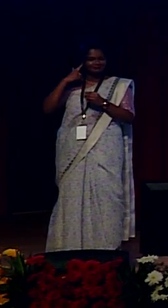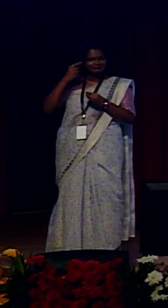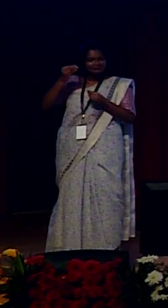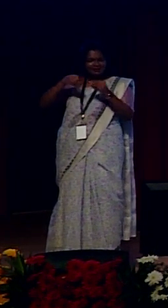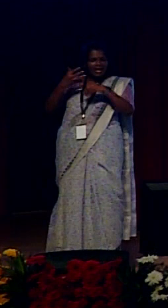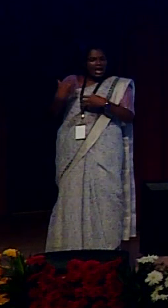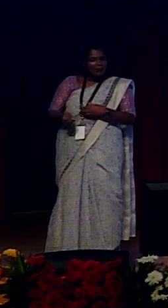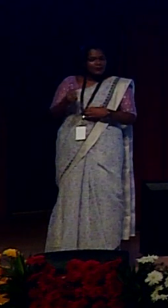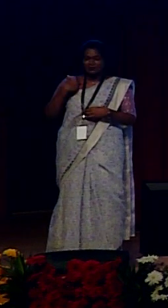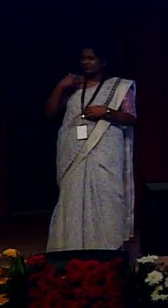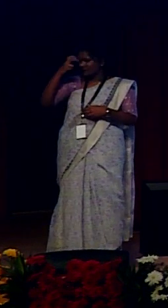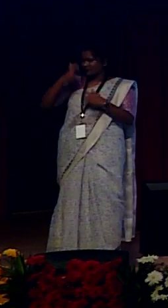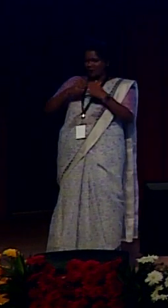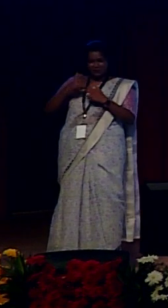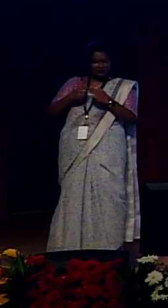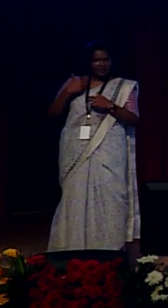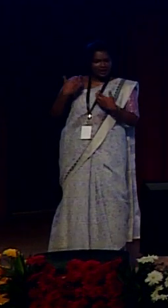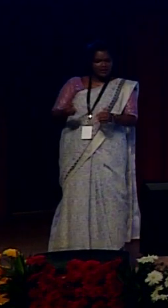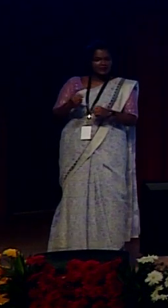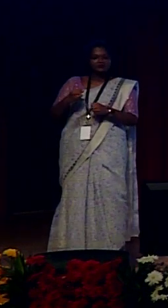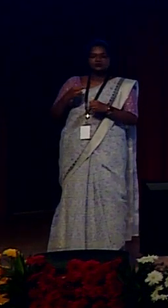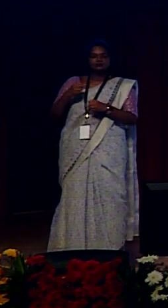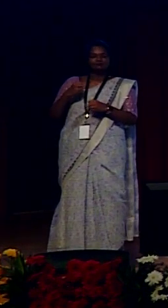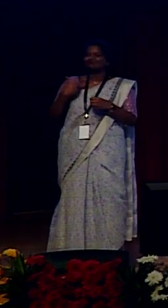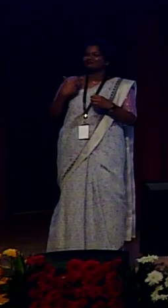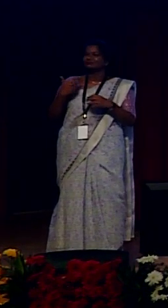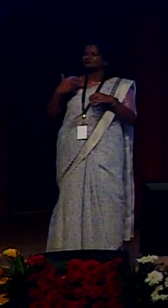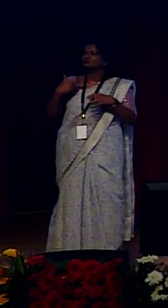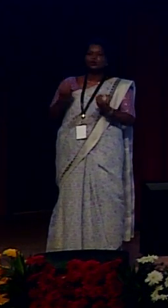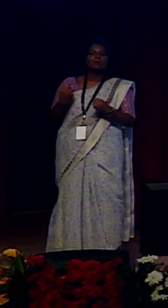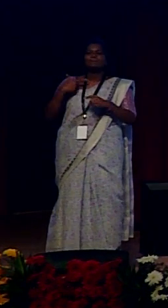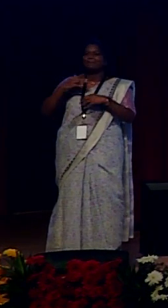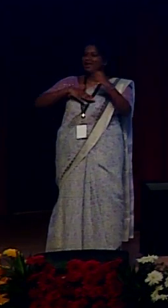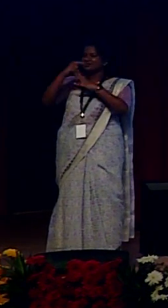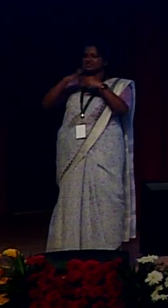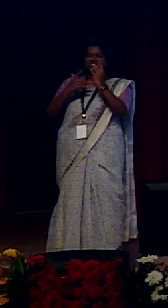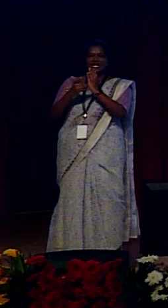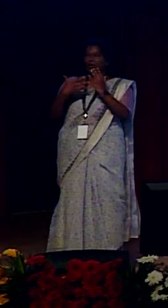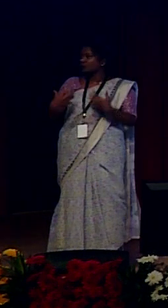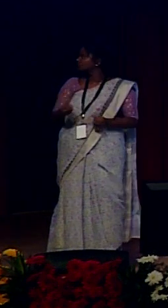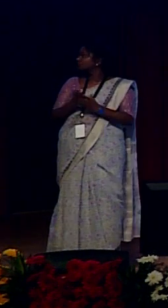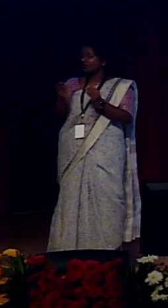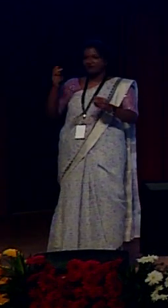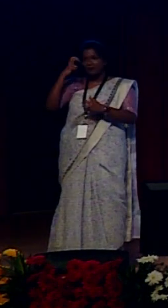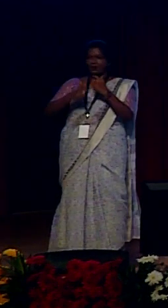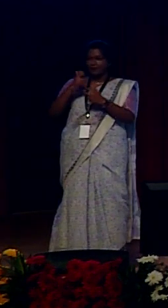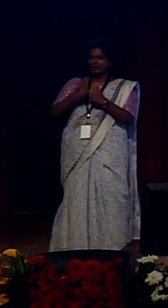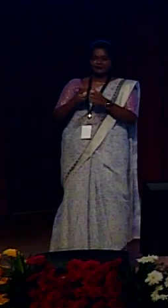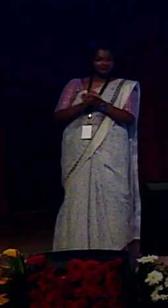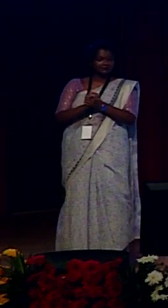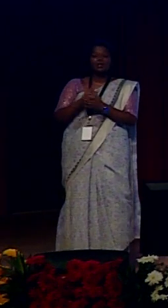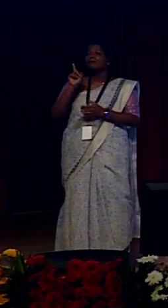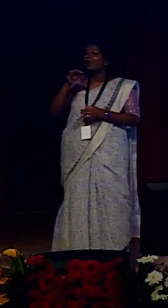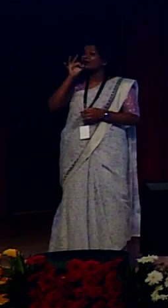when we initially saw the problem statement, like we naively assumed that we could just build tech and just solve the problem.